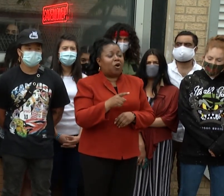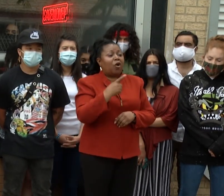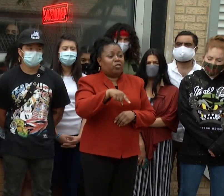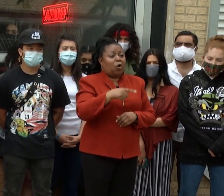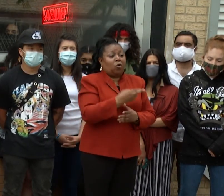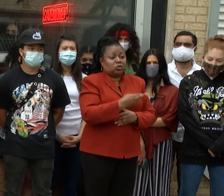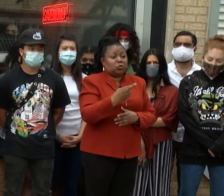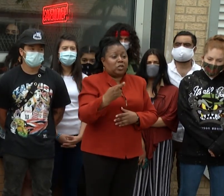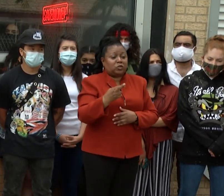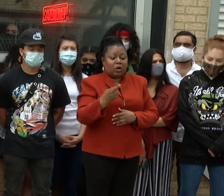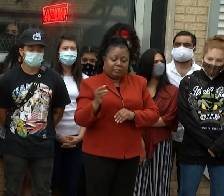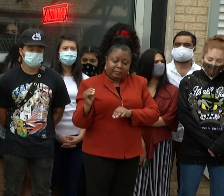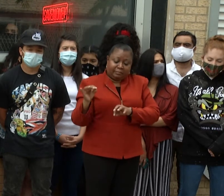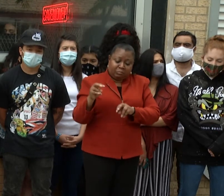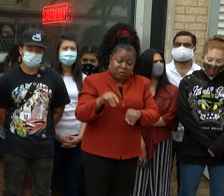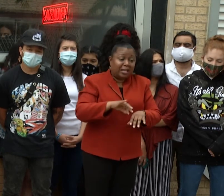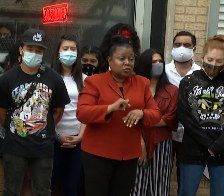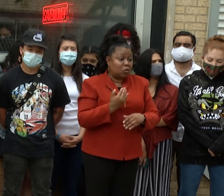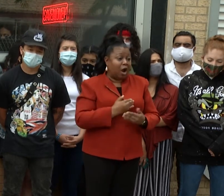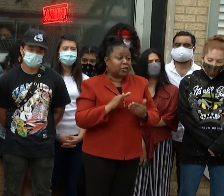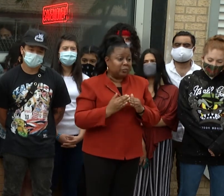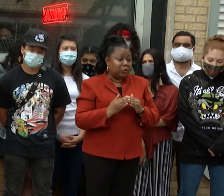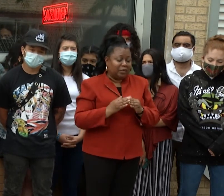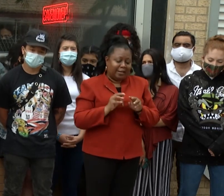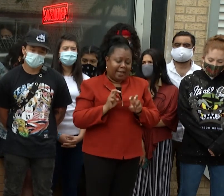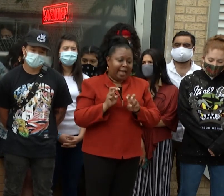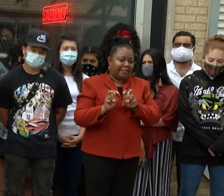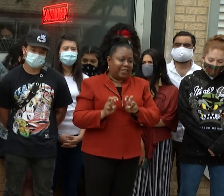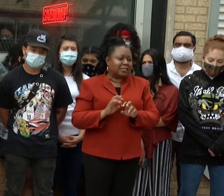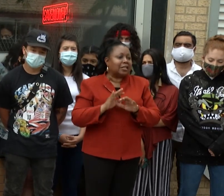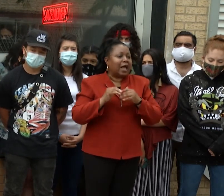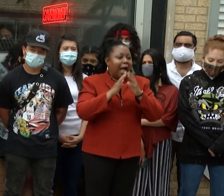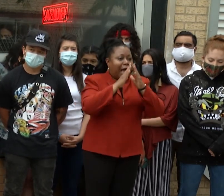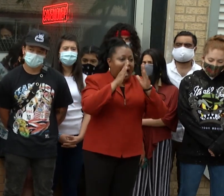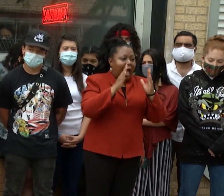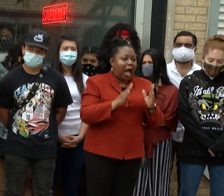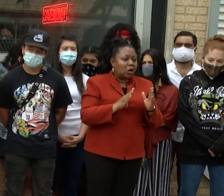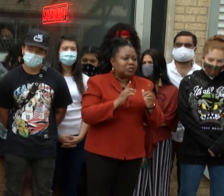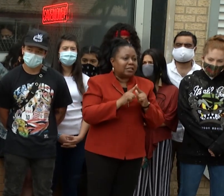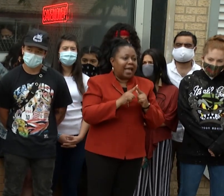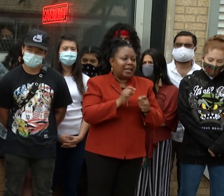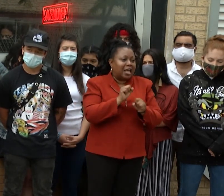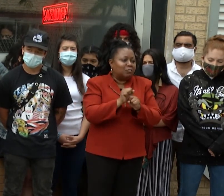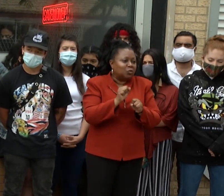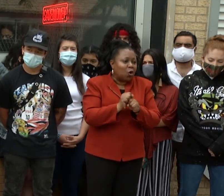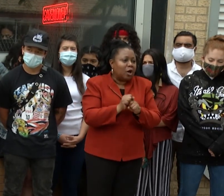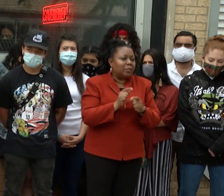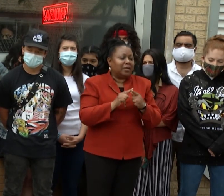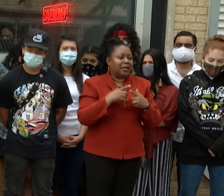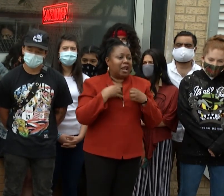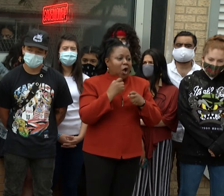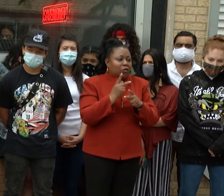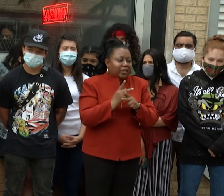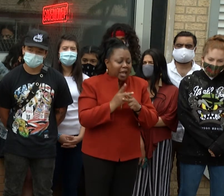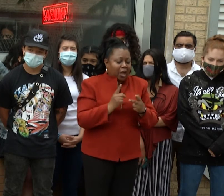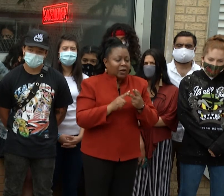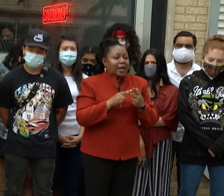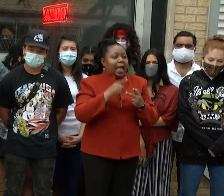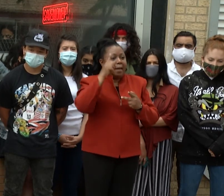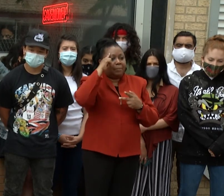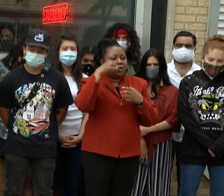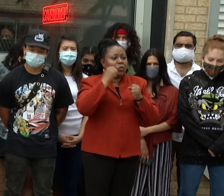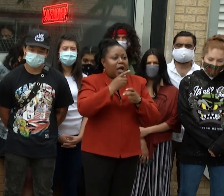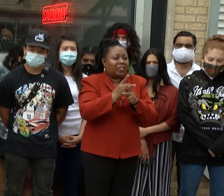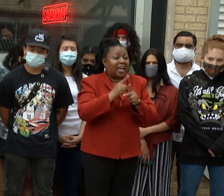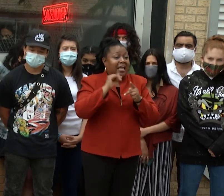those resources being put into our community and invested into housing and employment and health care and mental